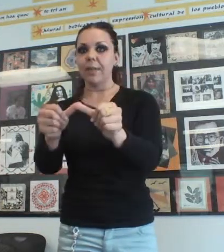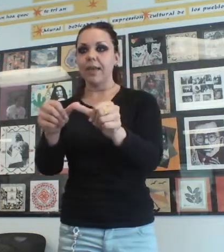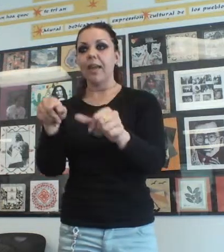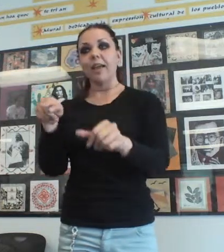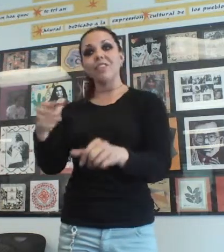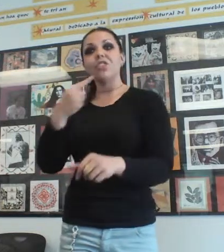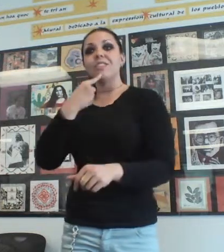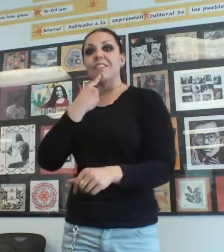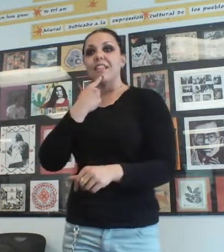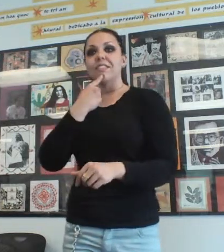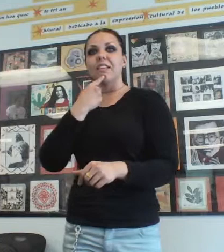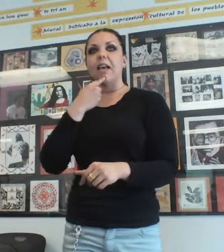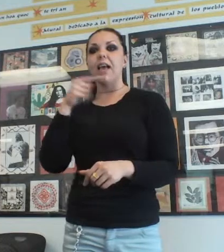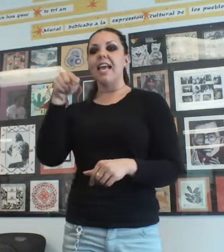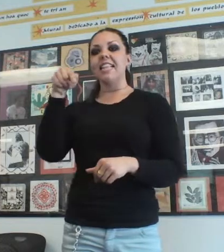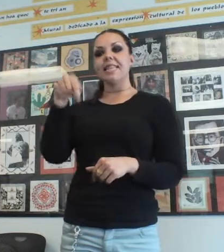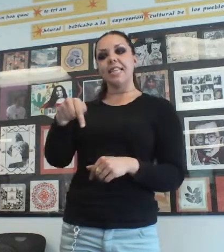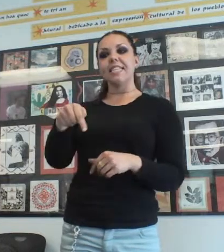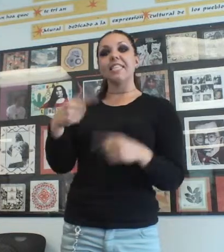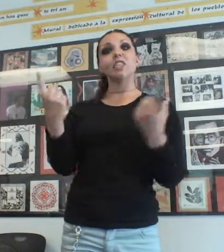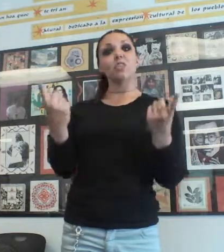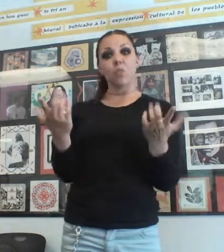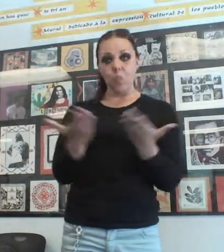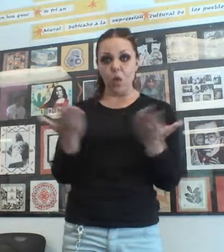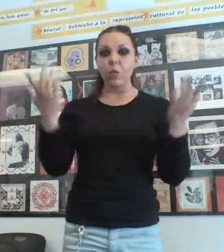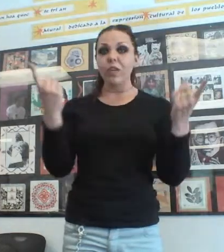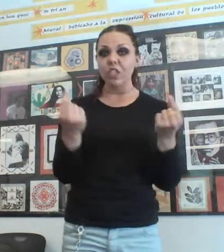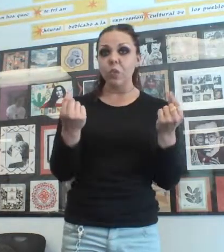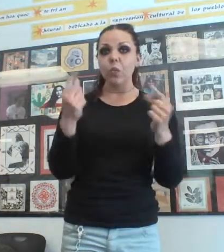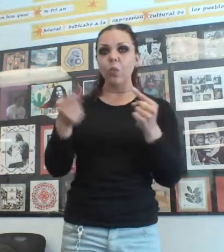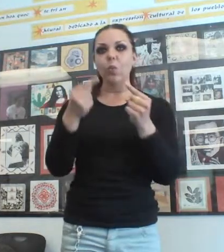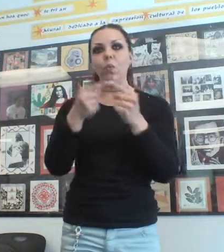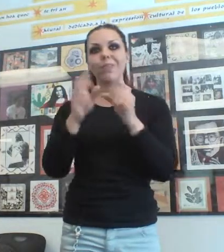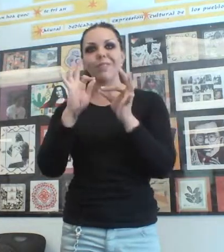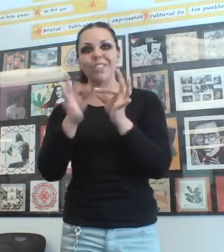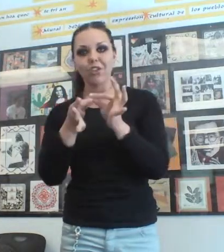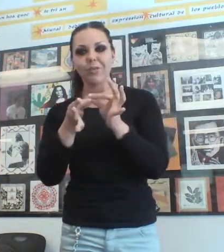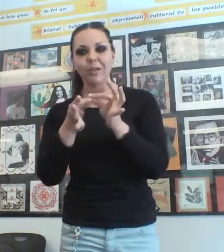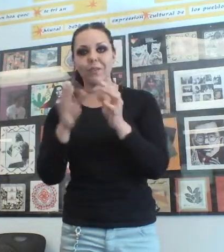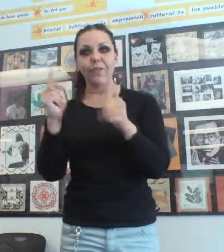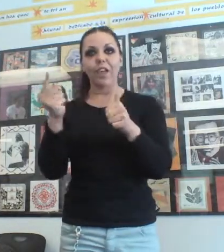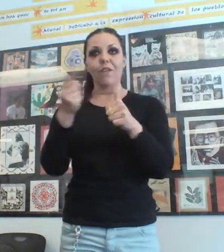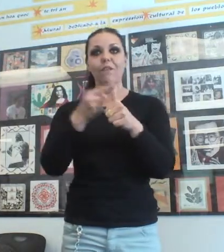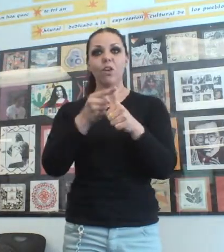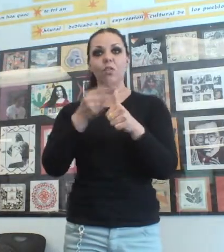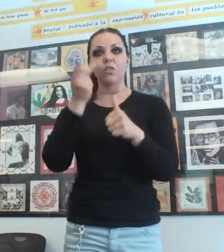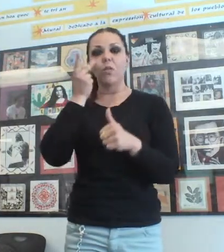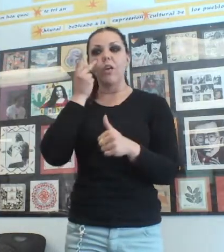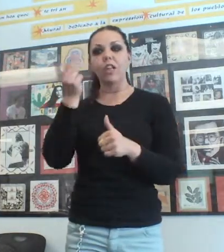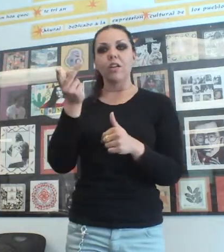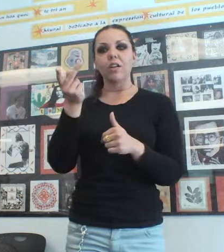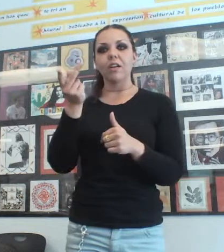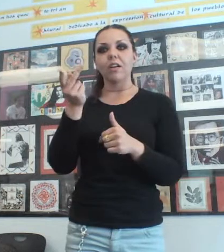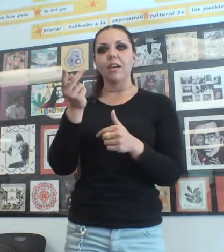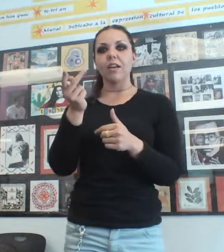is what we do when we interpret. First, we look at contextual factors, the setting,